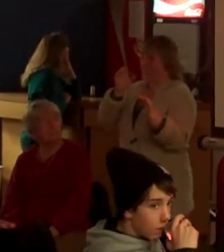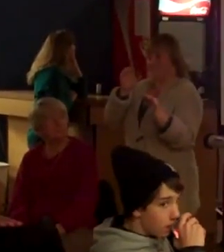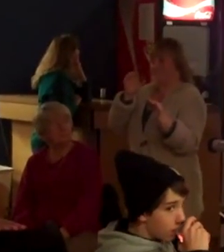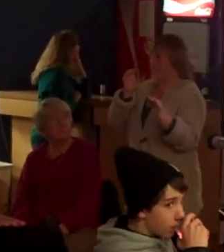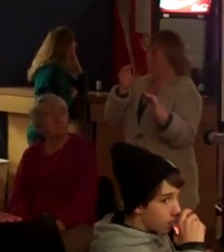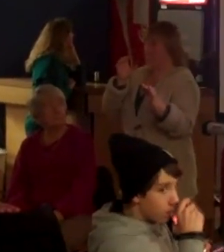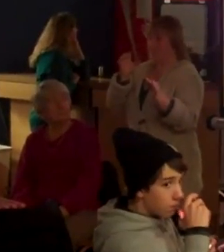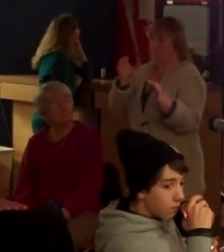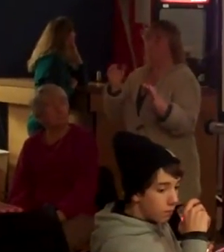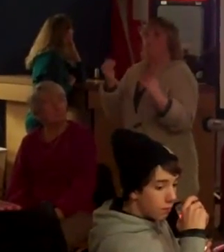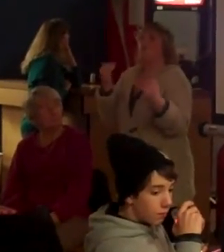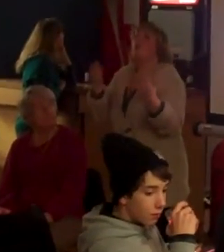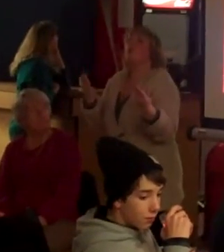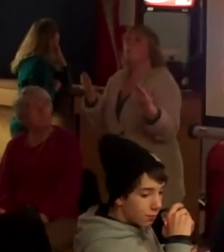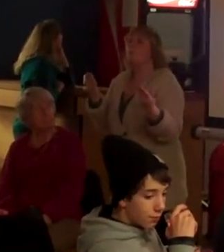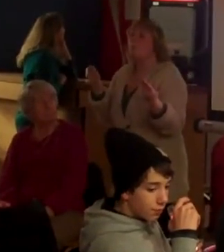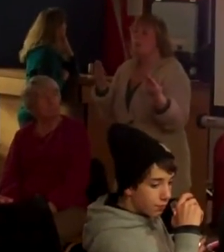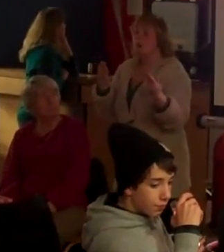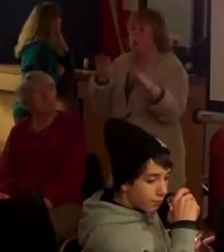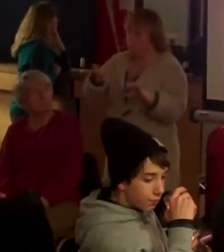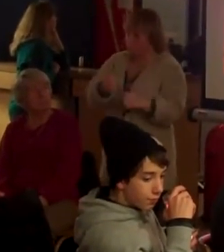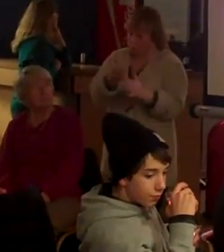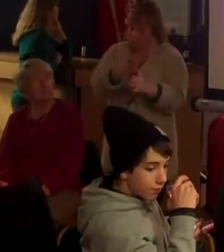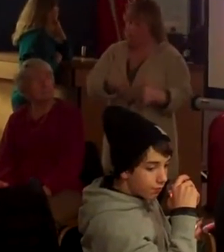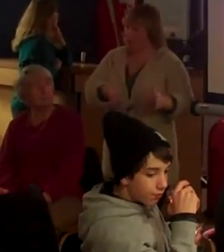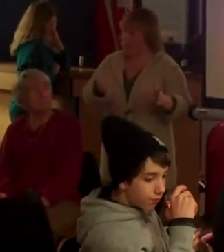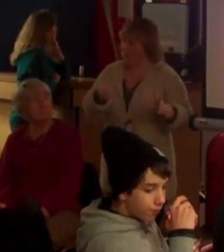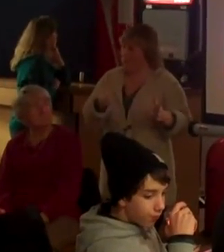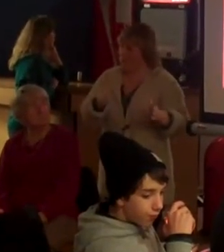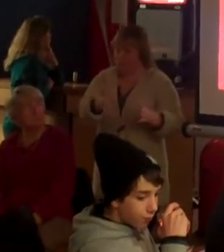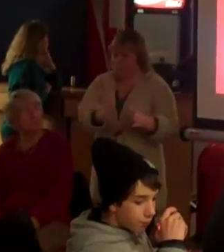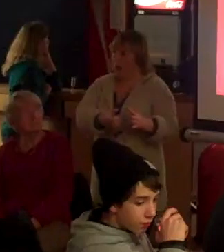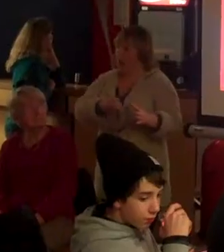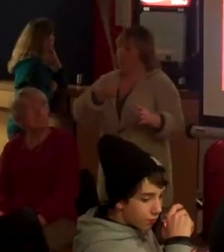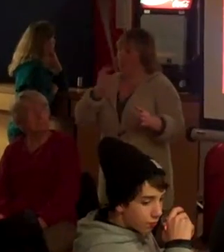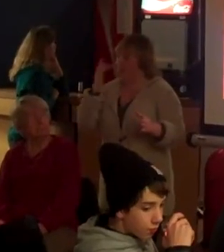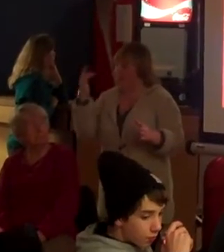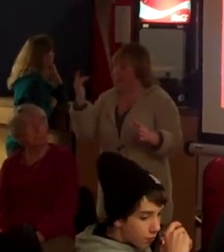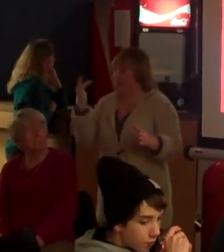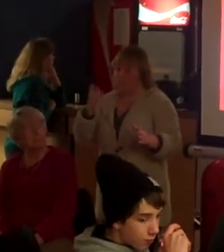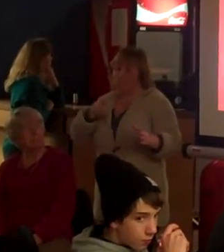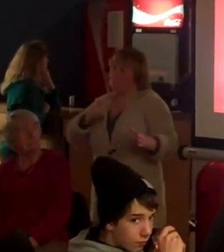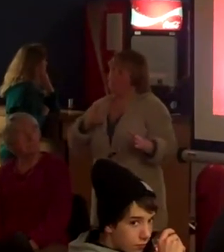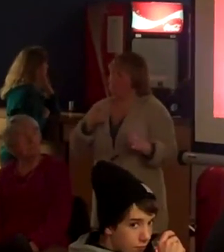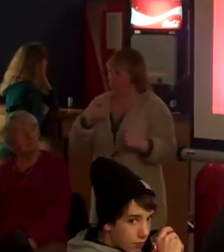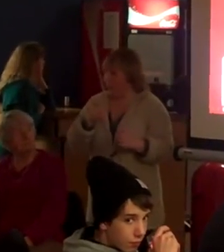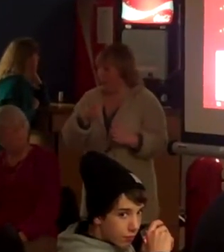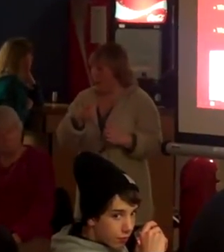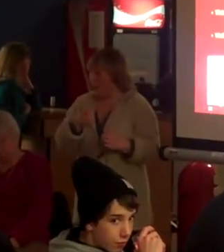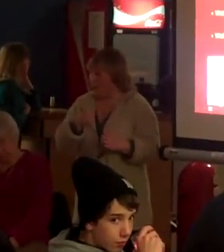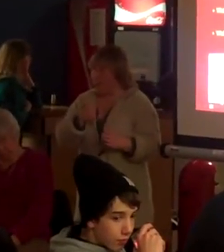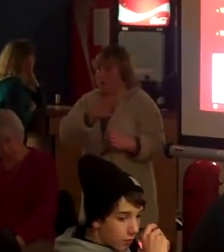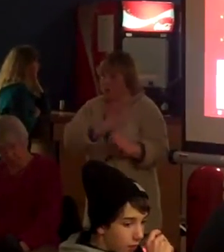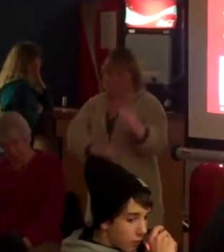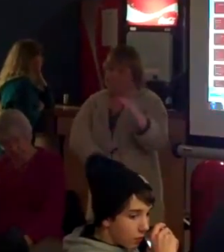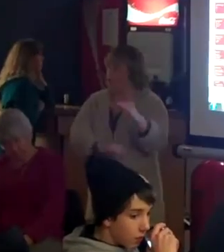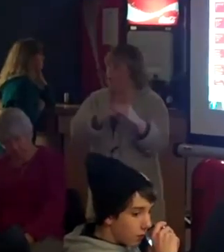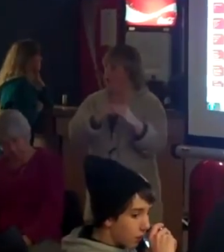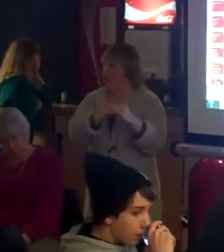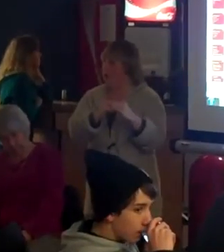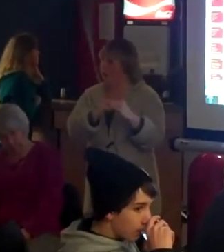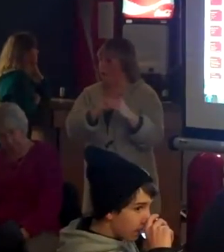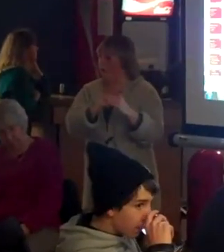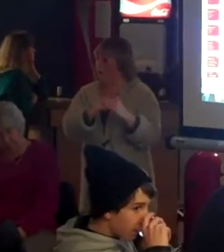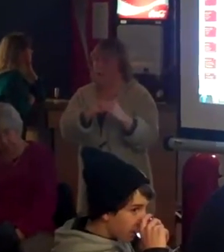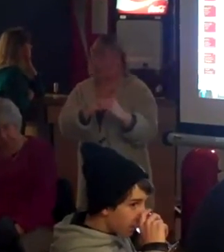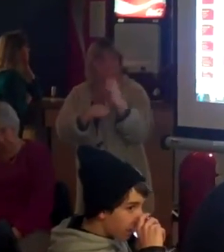Why? The wells we get water from are very far, and therefore they are not cared for. But